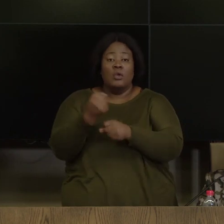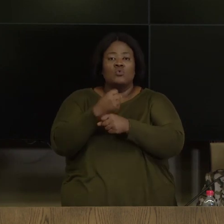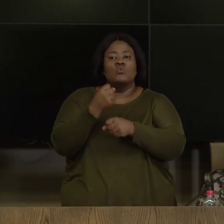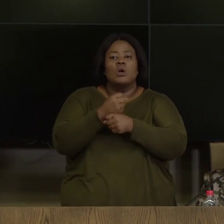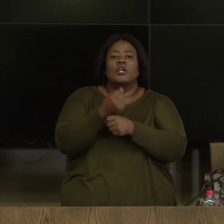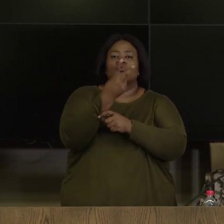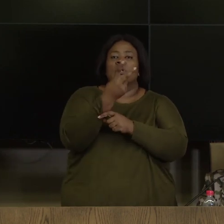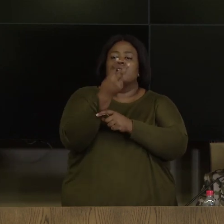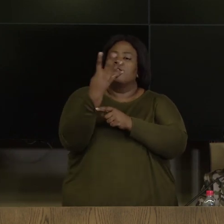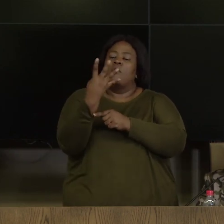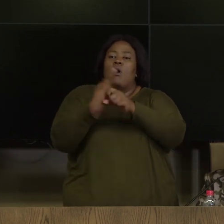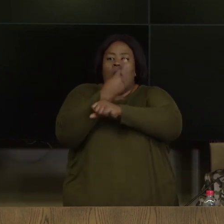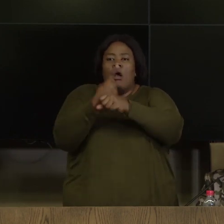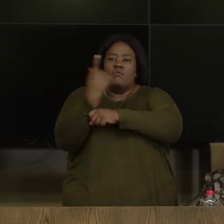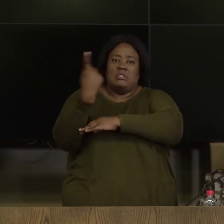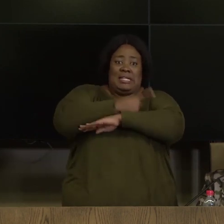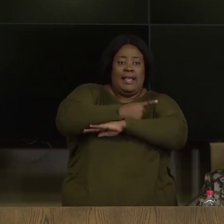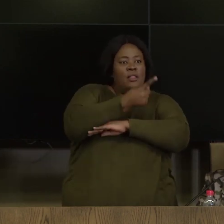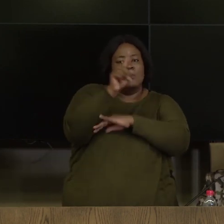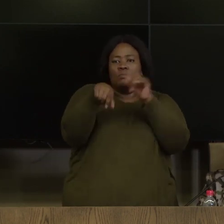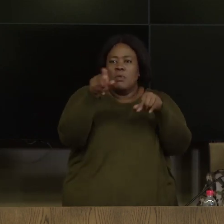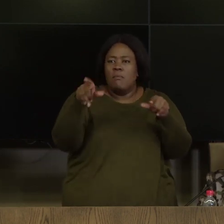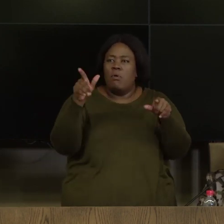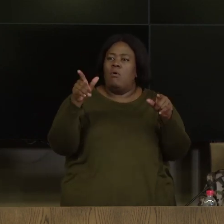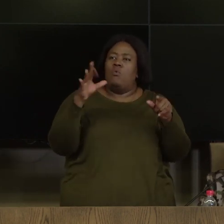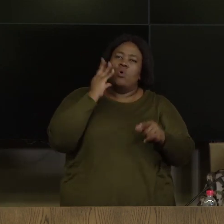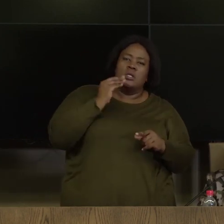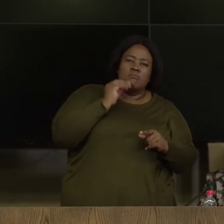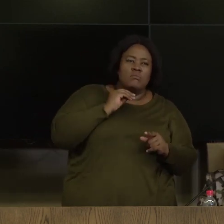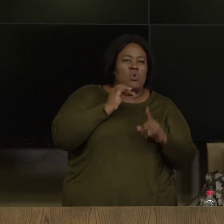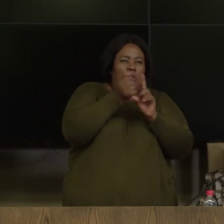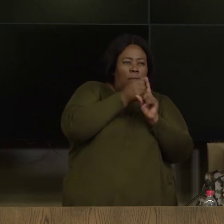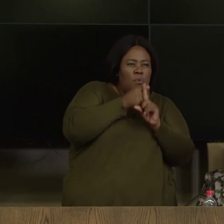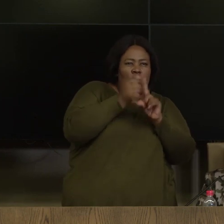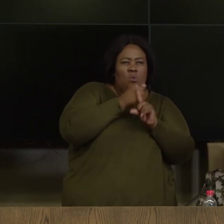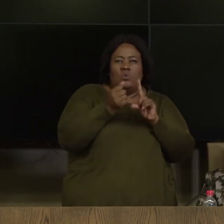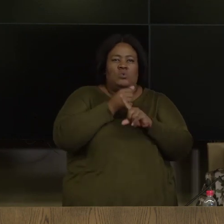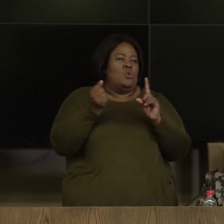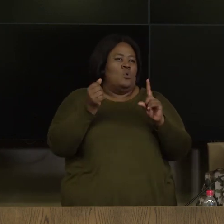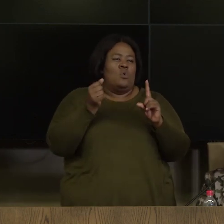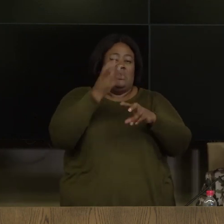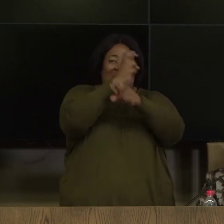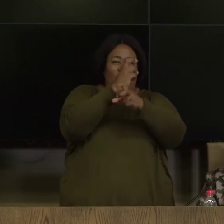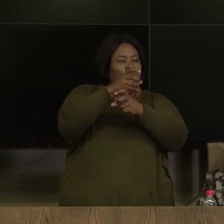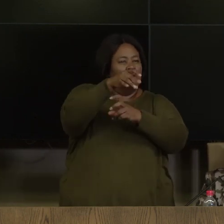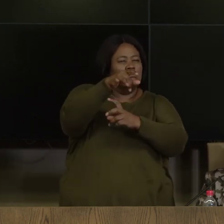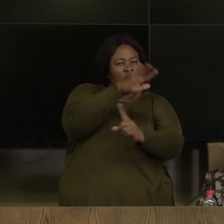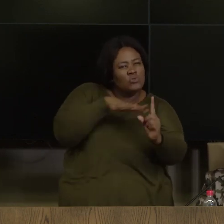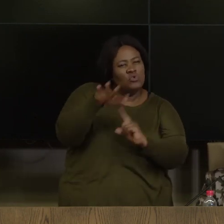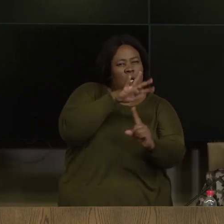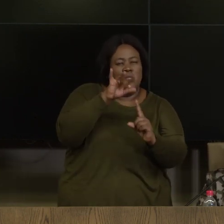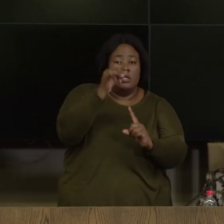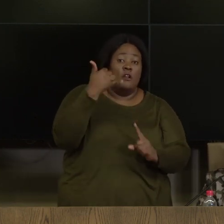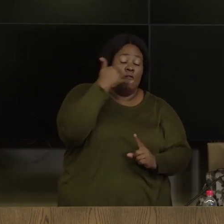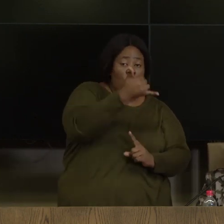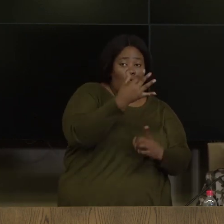24/7, and those that are finding themselves in difficult situation, they can call the number. The other issue we